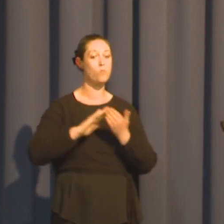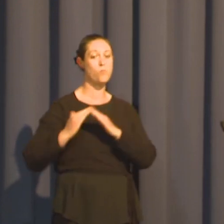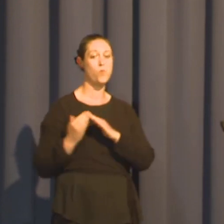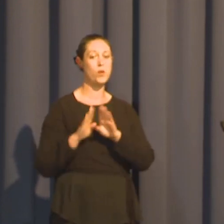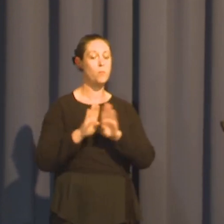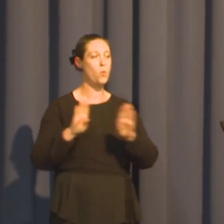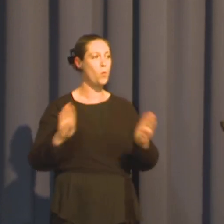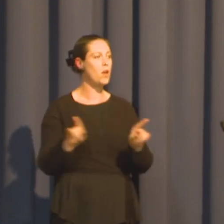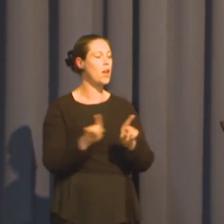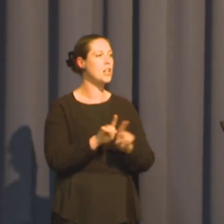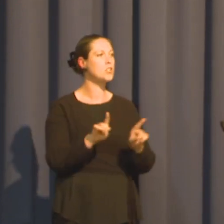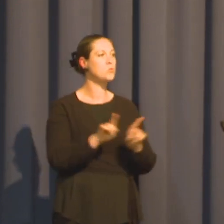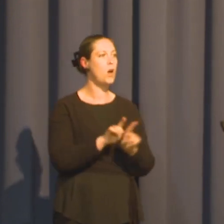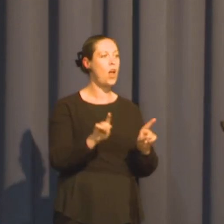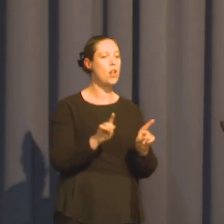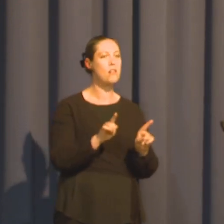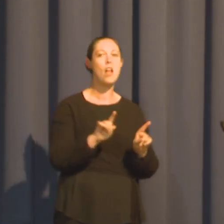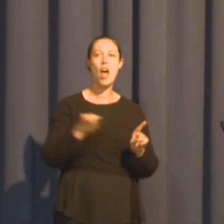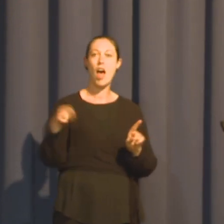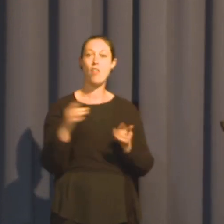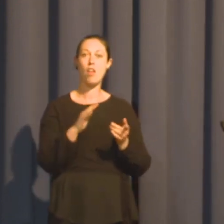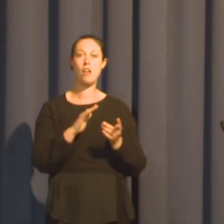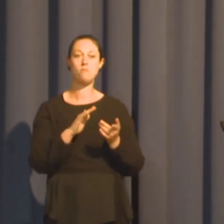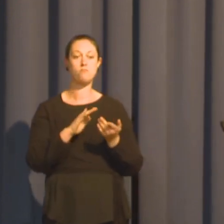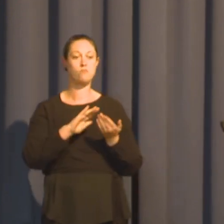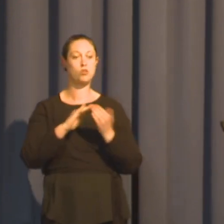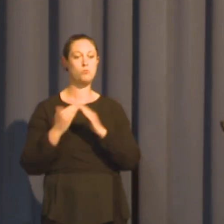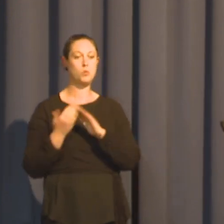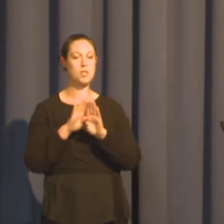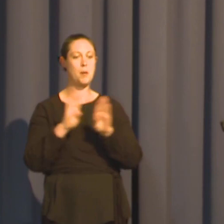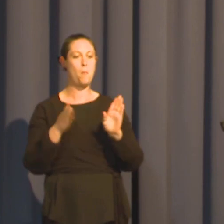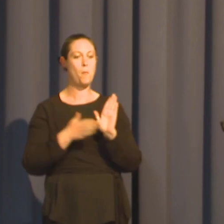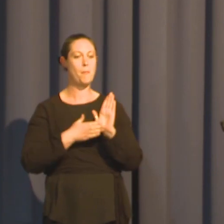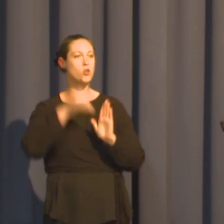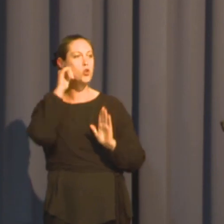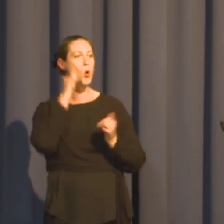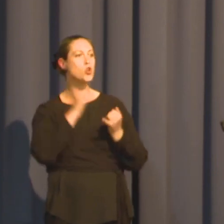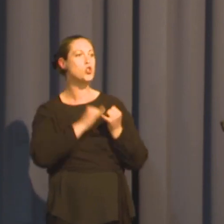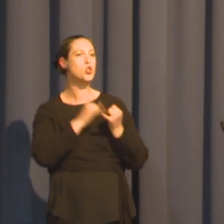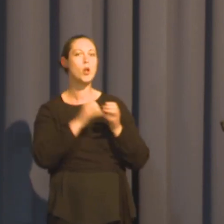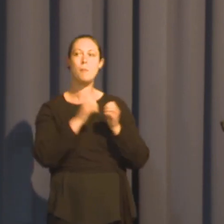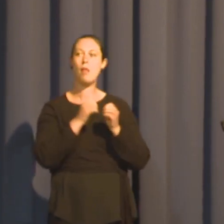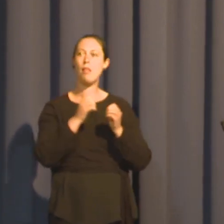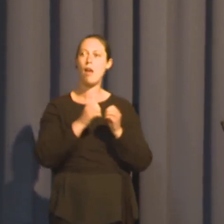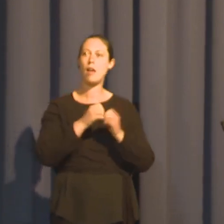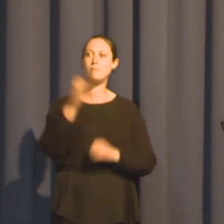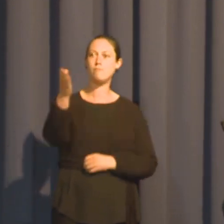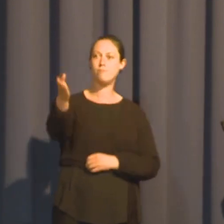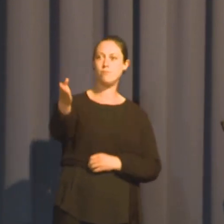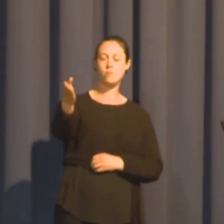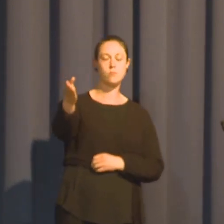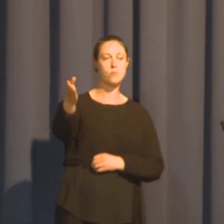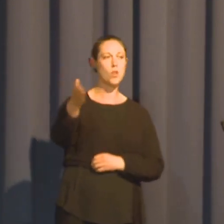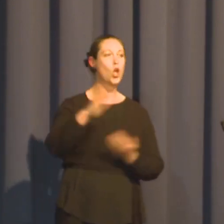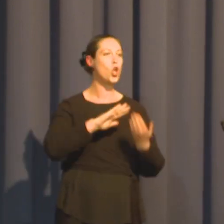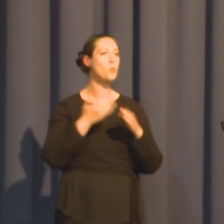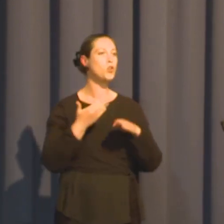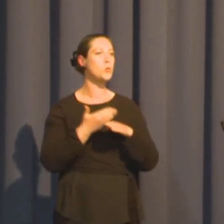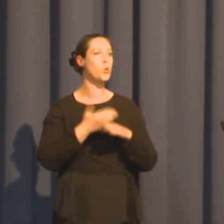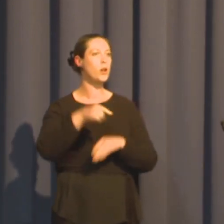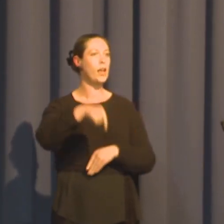have my fellow community board members. Most of you will know Sonia Billiard, who is the community worker here in